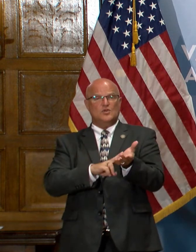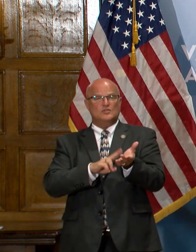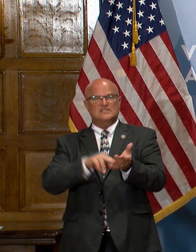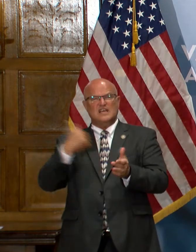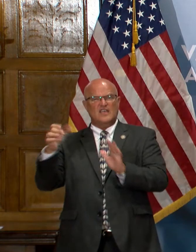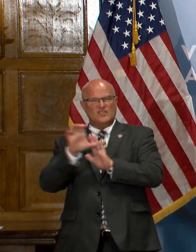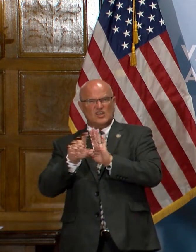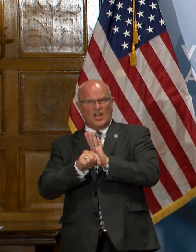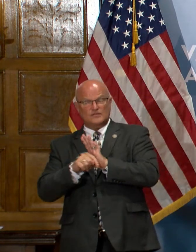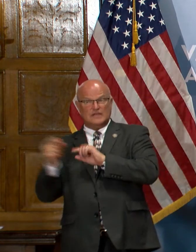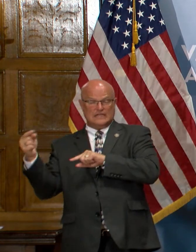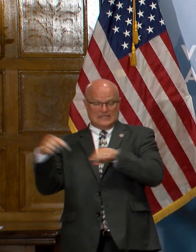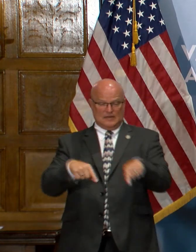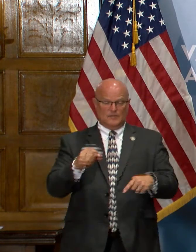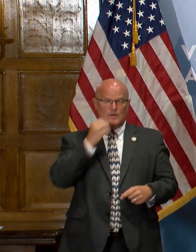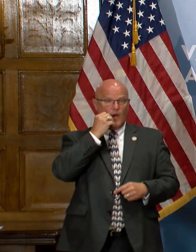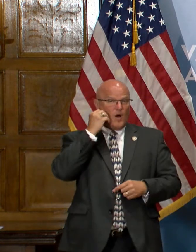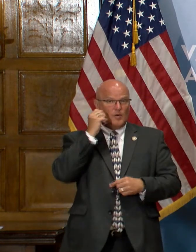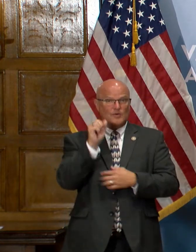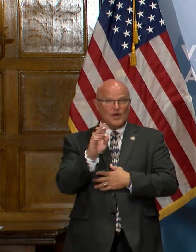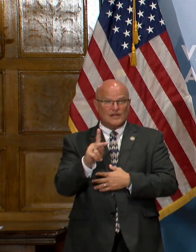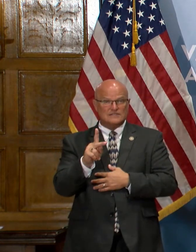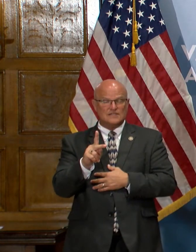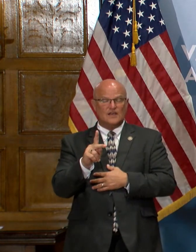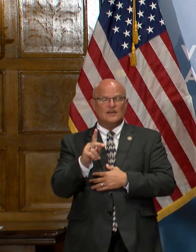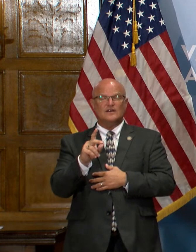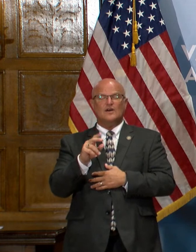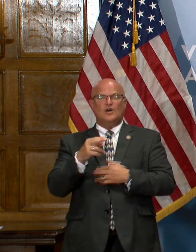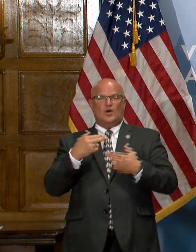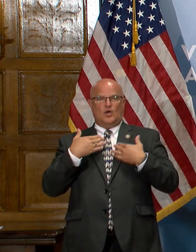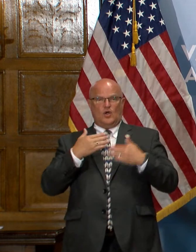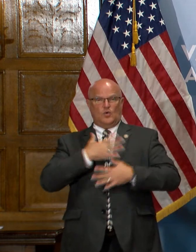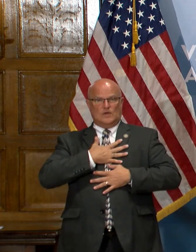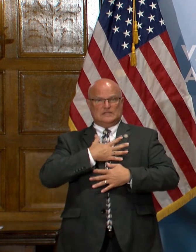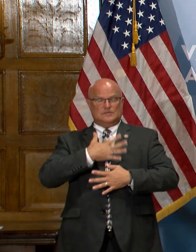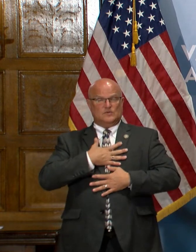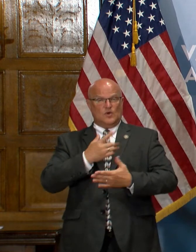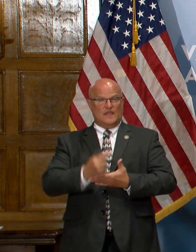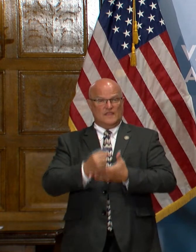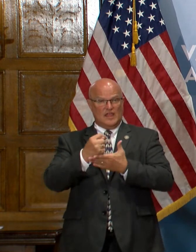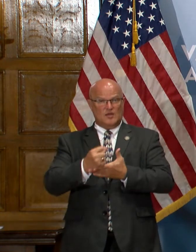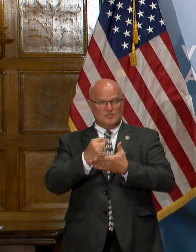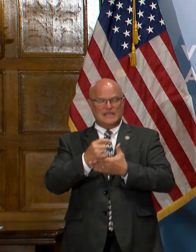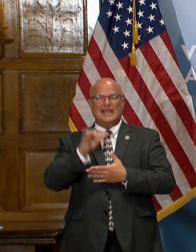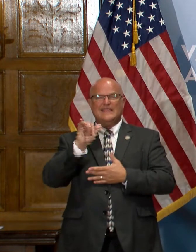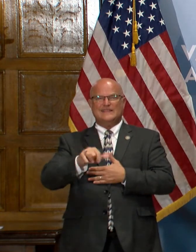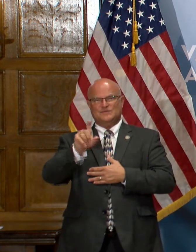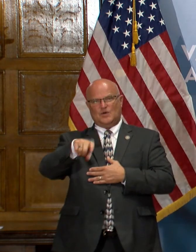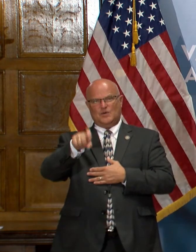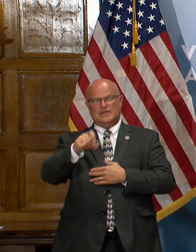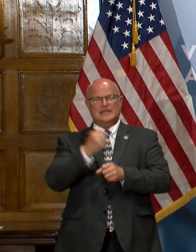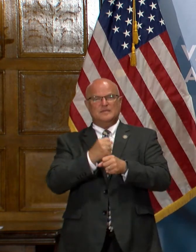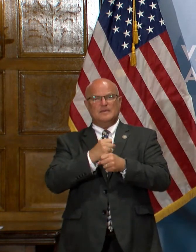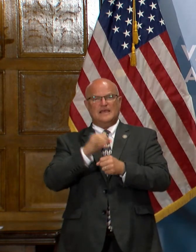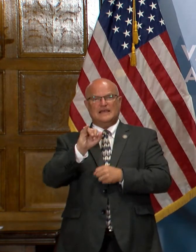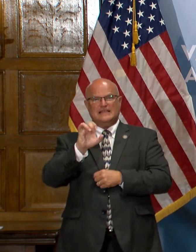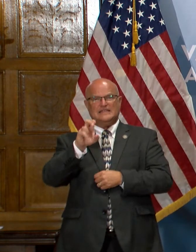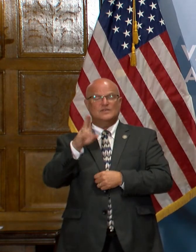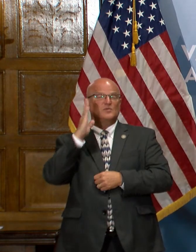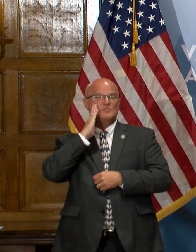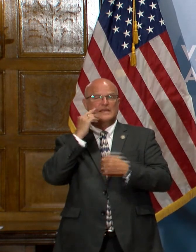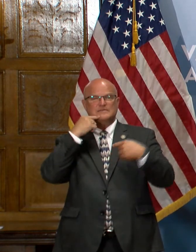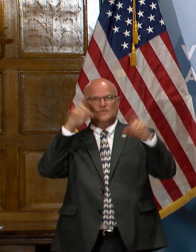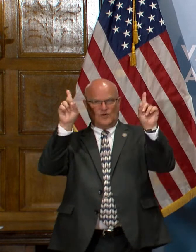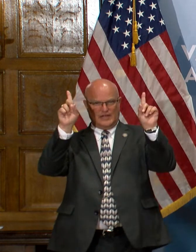other contracts that can come to Arkansas. Respiratory therapy and RNs primarily are the biggest resources that we need to make those ICU beds